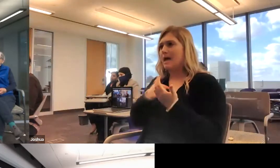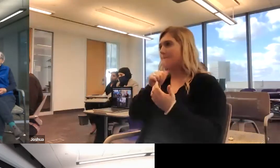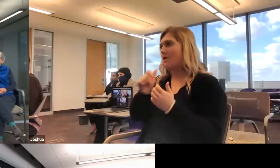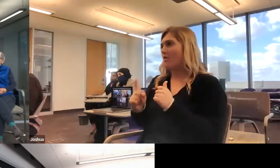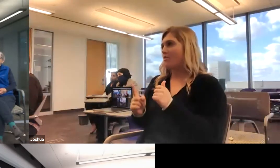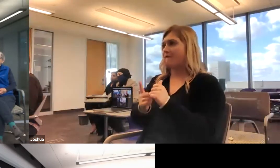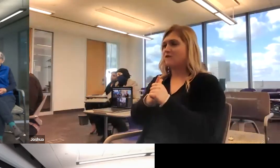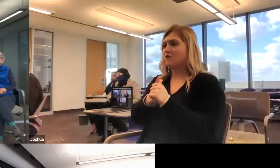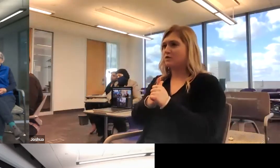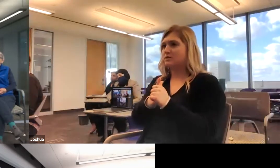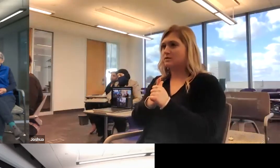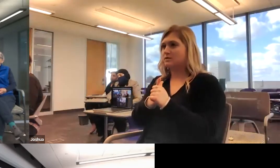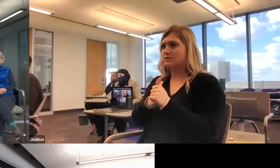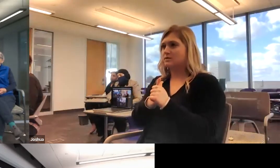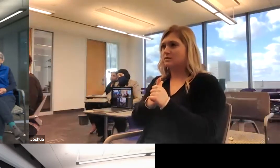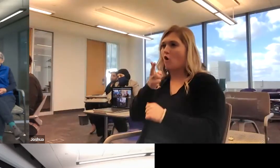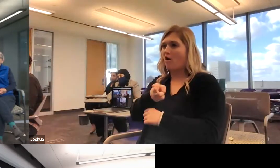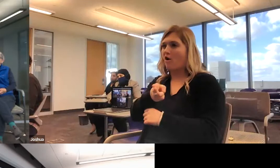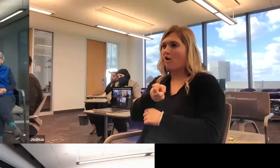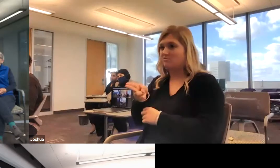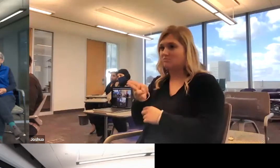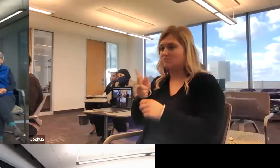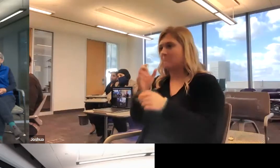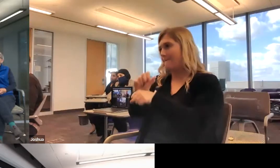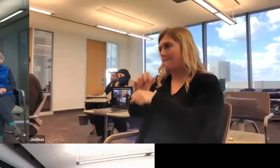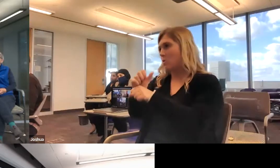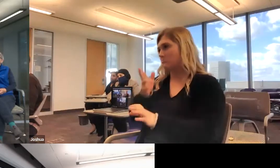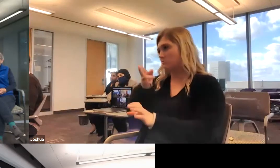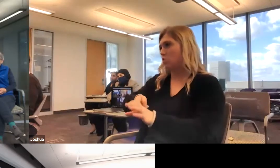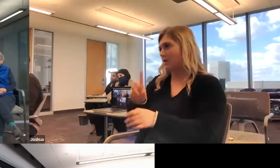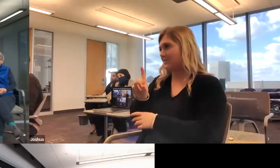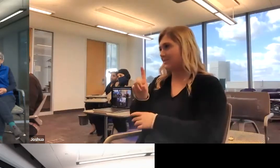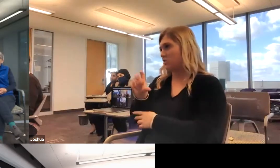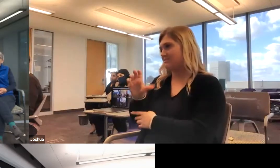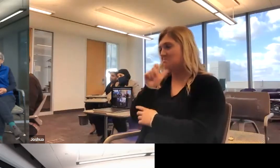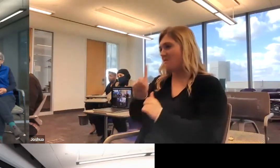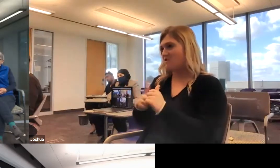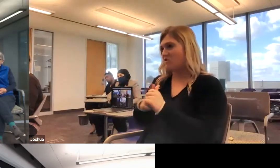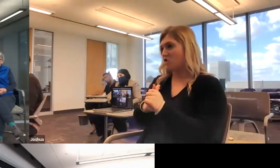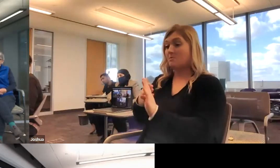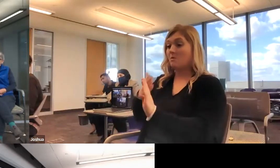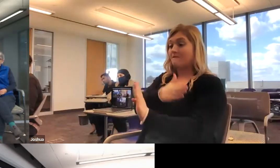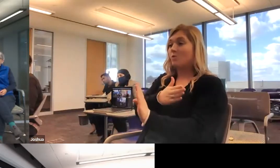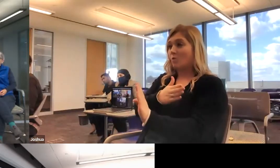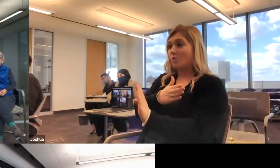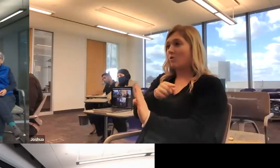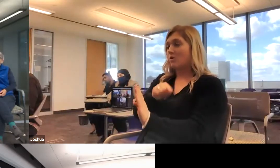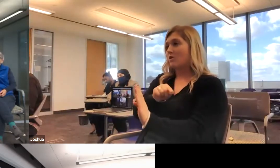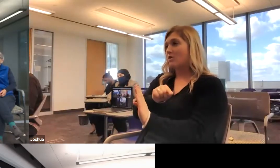first hard of hearing person that's worked at the DIC. Actually, before my time, there